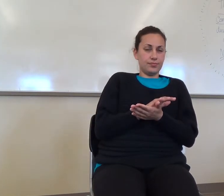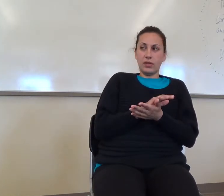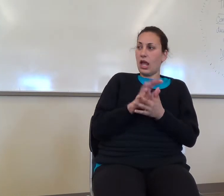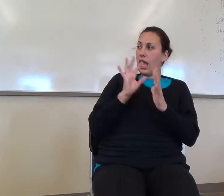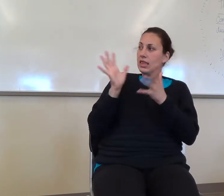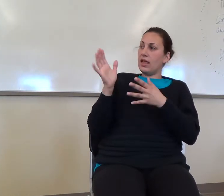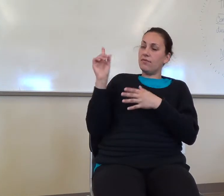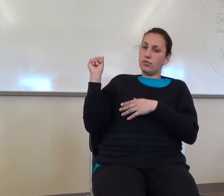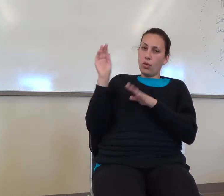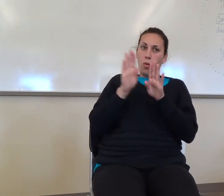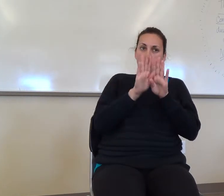write it up here again.